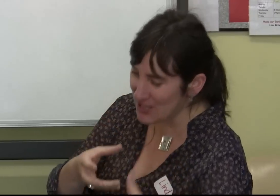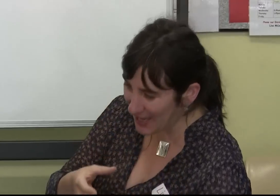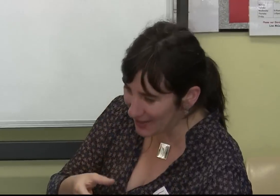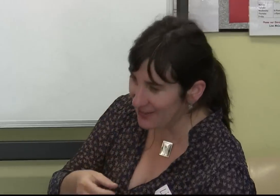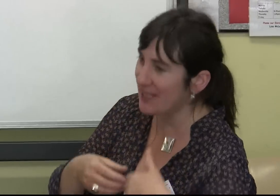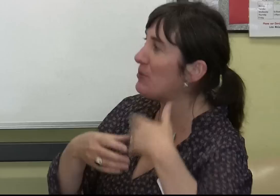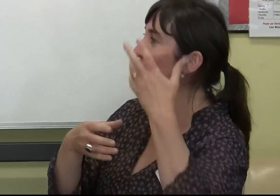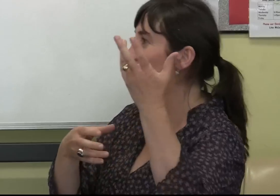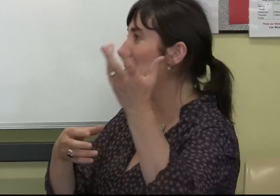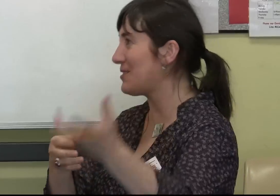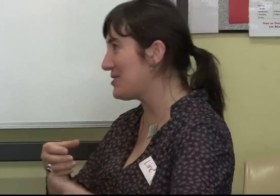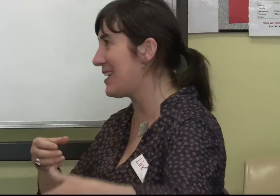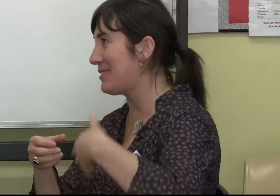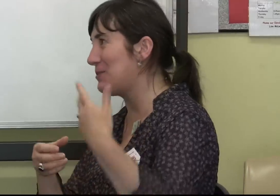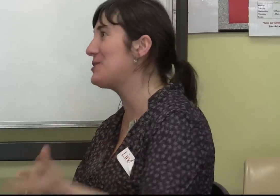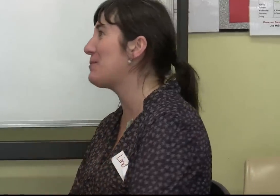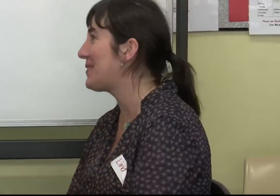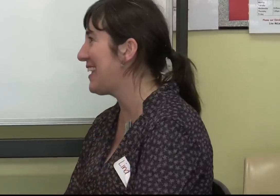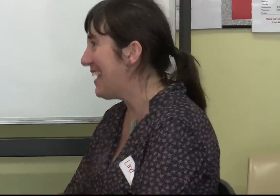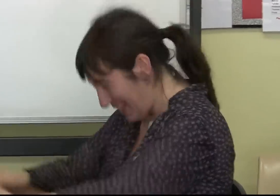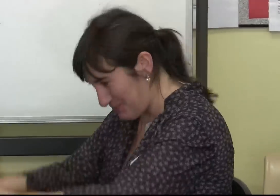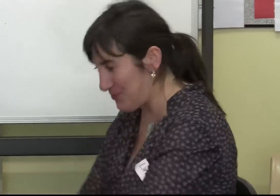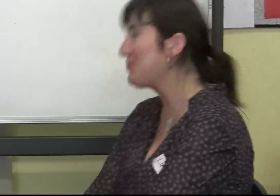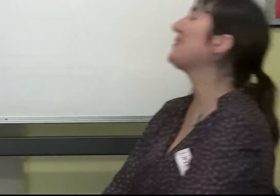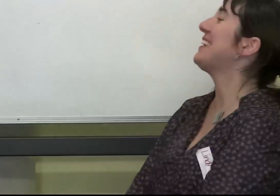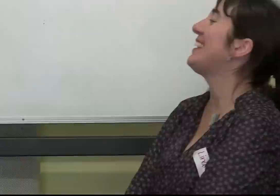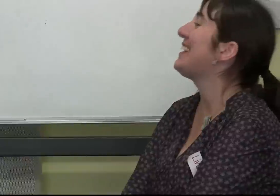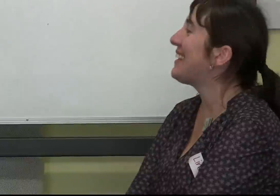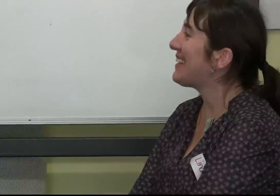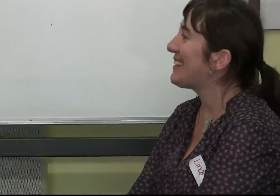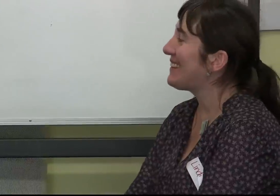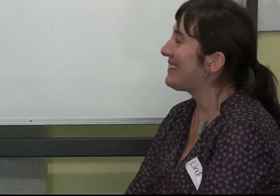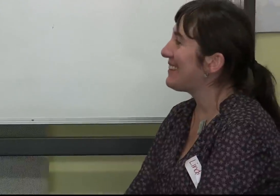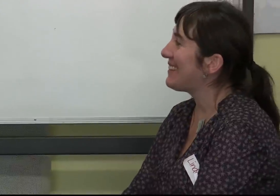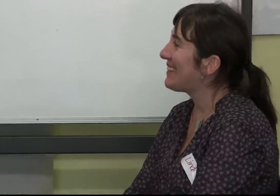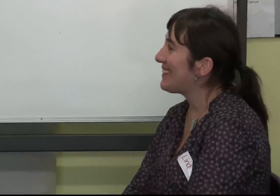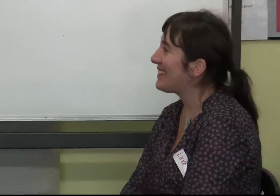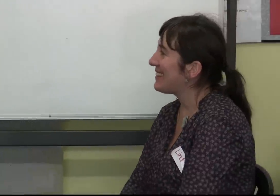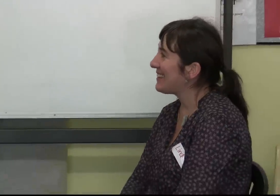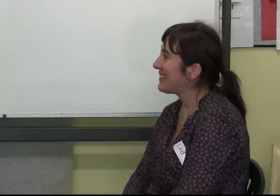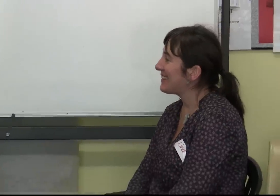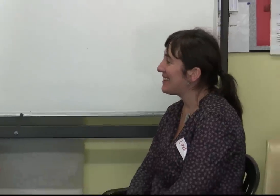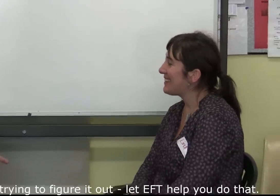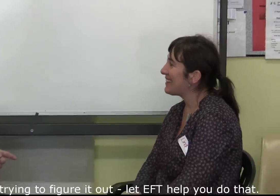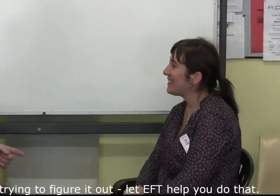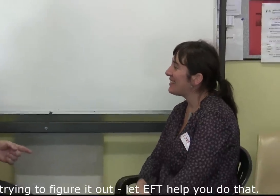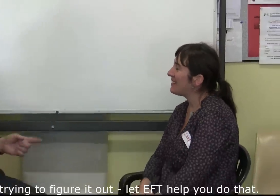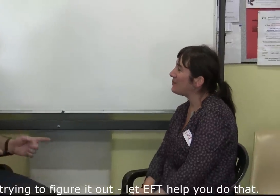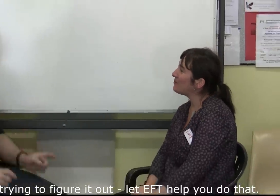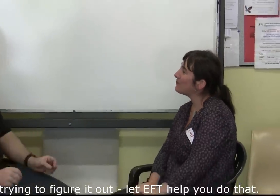down and then it builds up. Well before we get too much into the thinking, one of the things I actually love to do is let EFT do the thinking for us because we can sit there